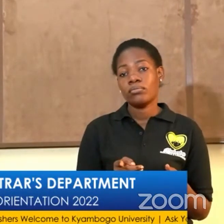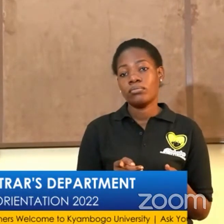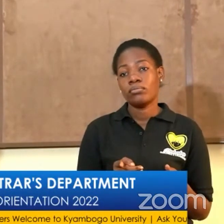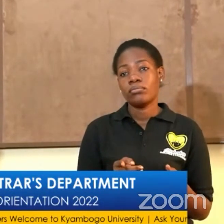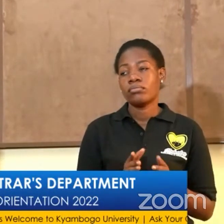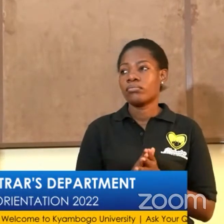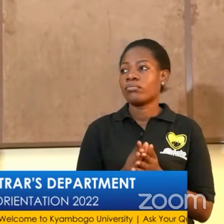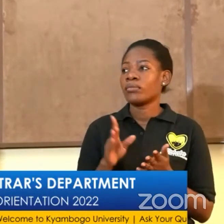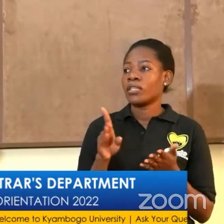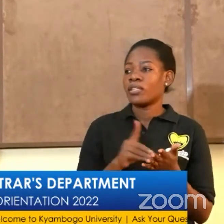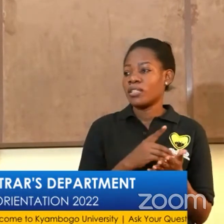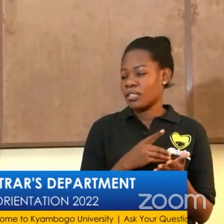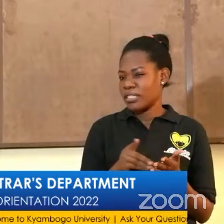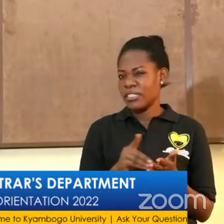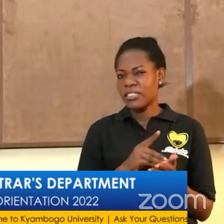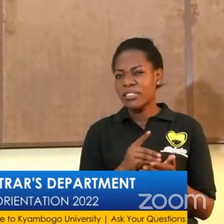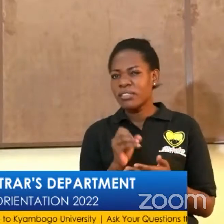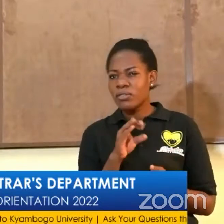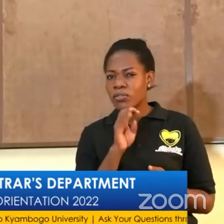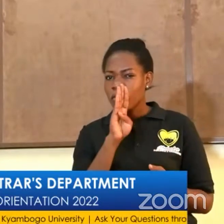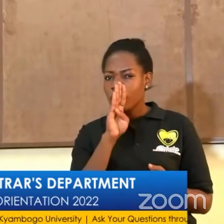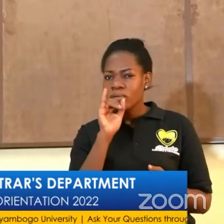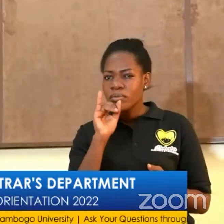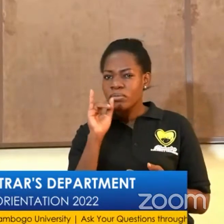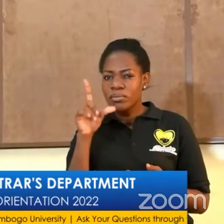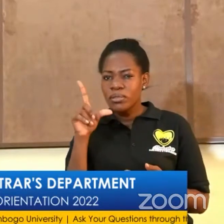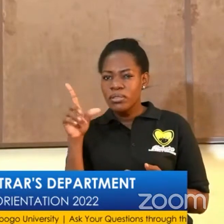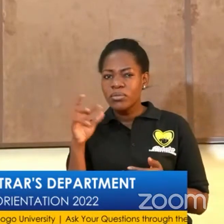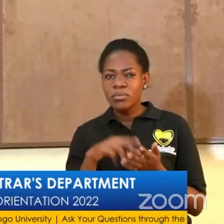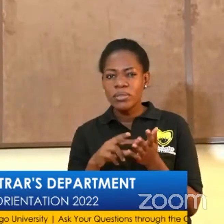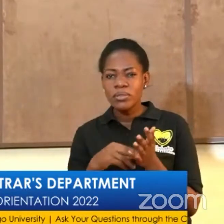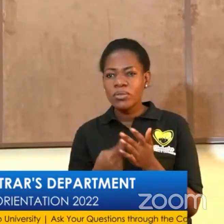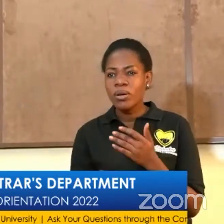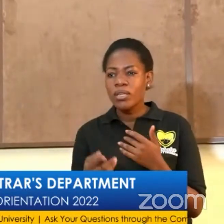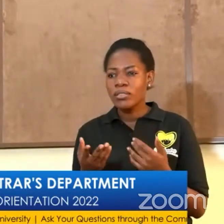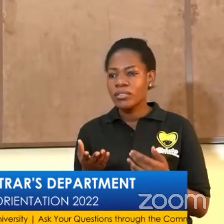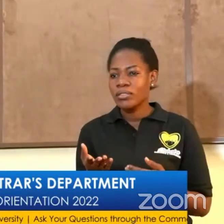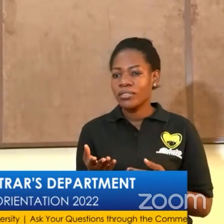The Dean of Bill. Dean of Bill, what do you mean?